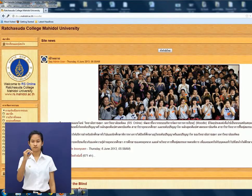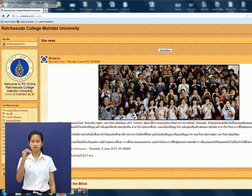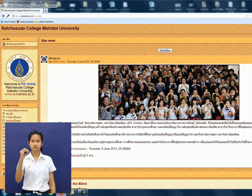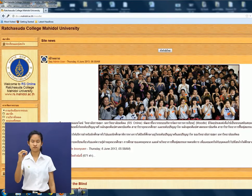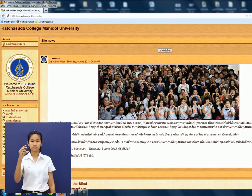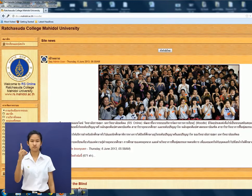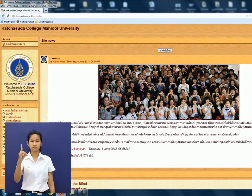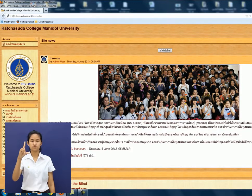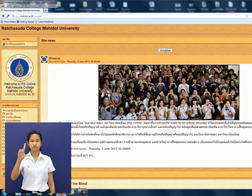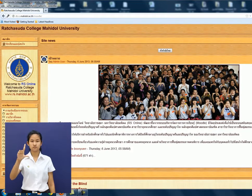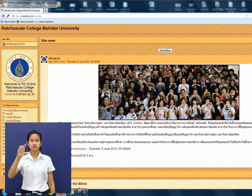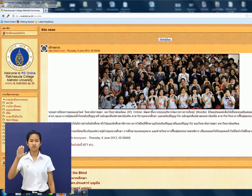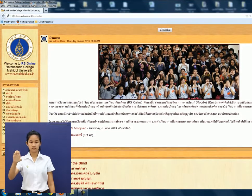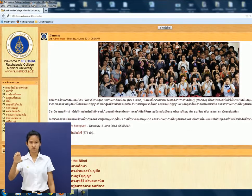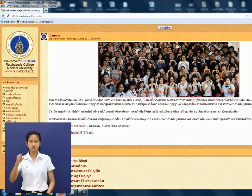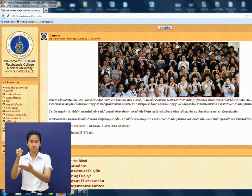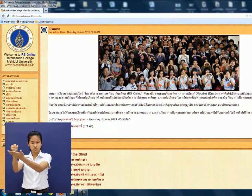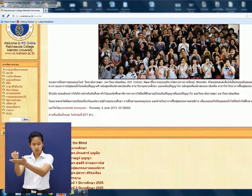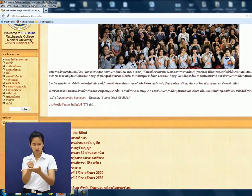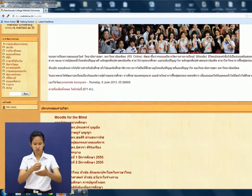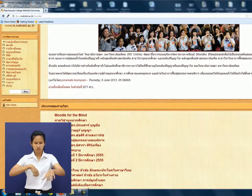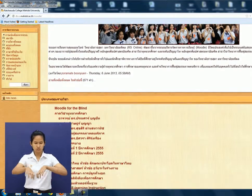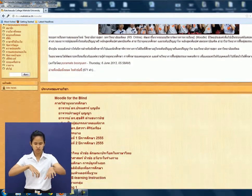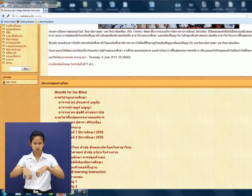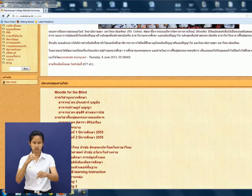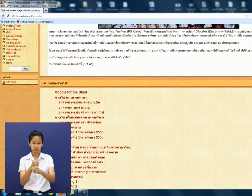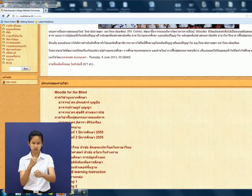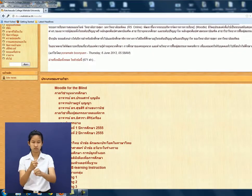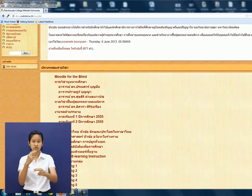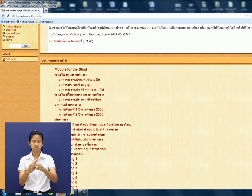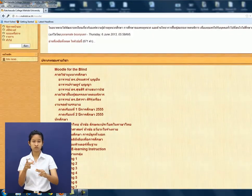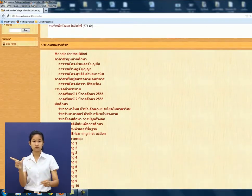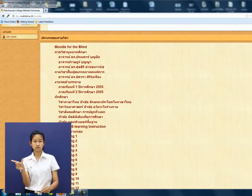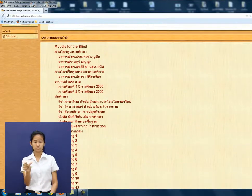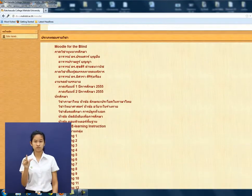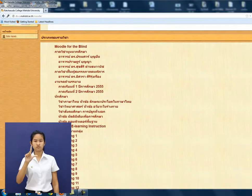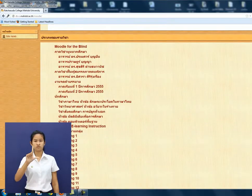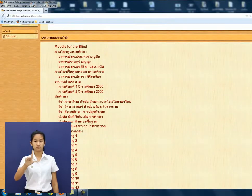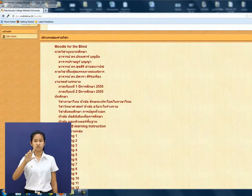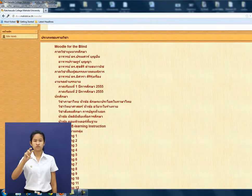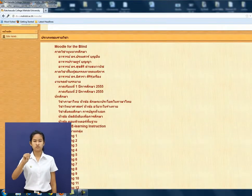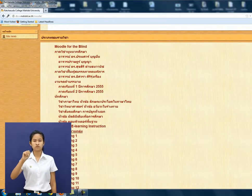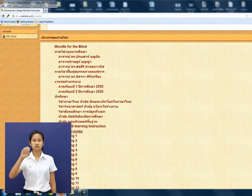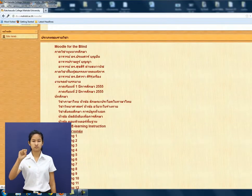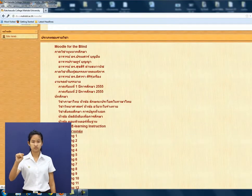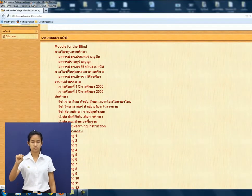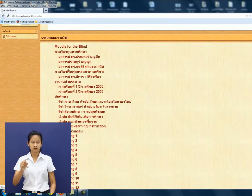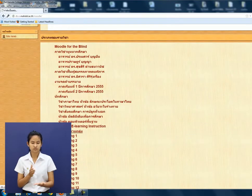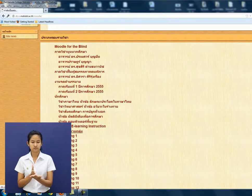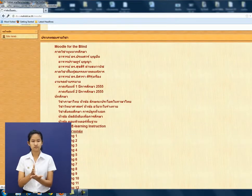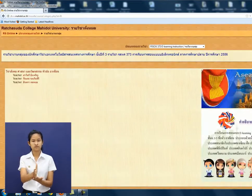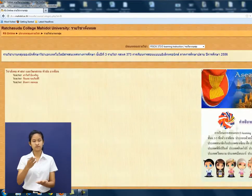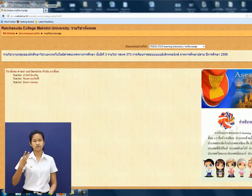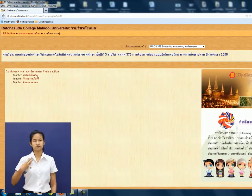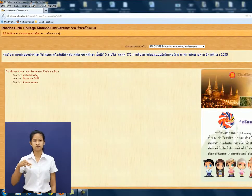e-learning courseware that is appropriate for the learning of deaf students. This